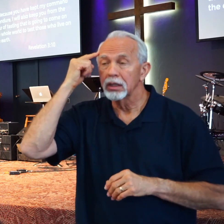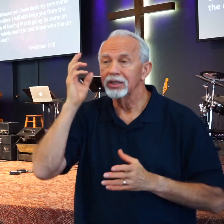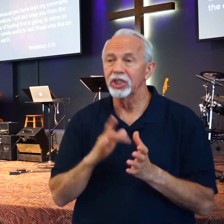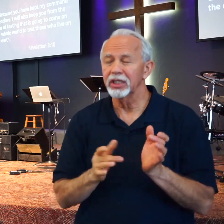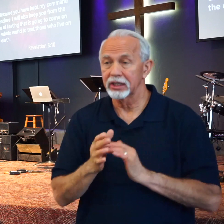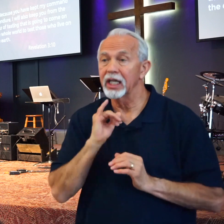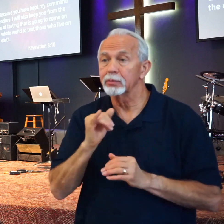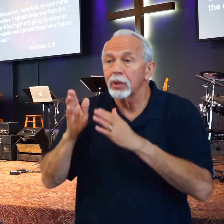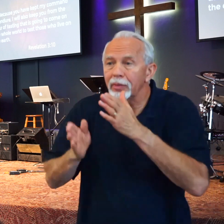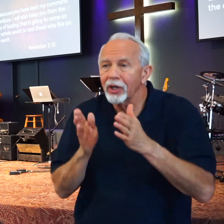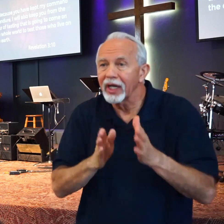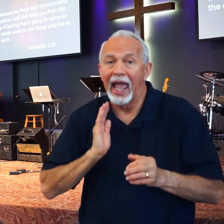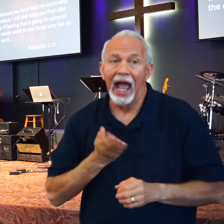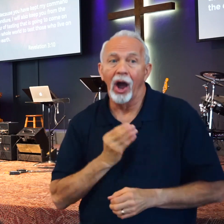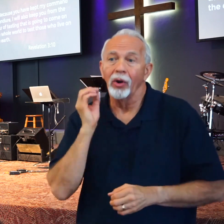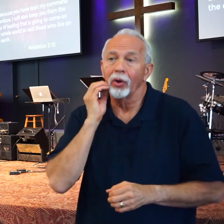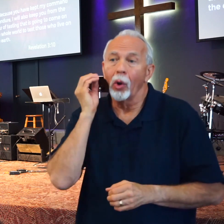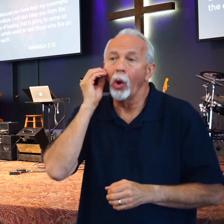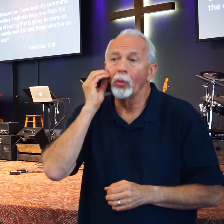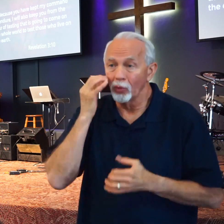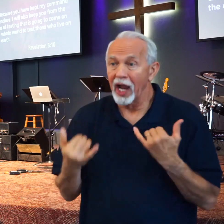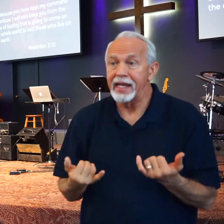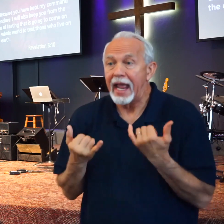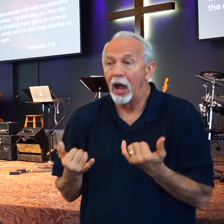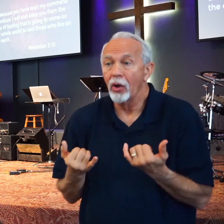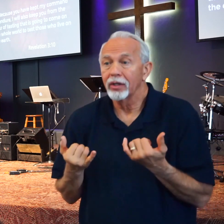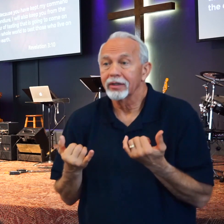is preparing our home even now.